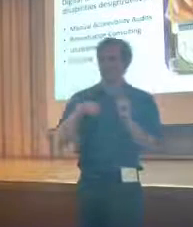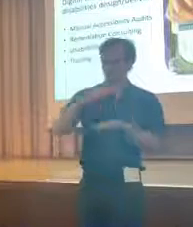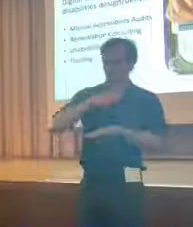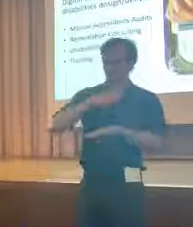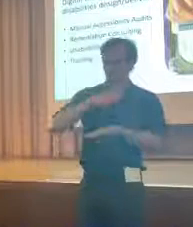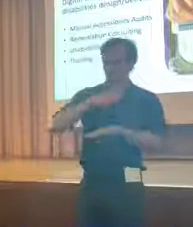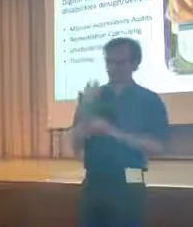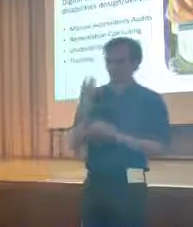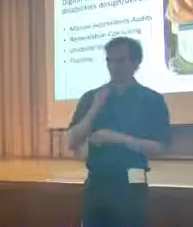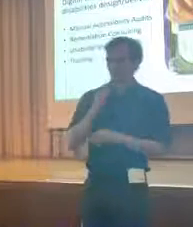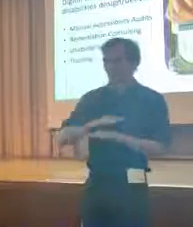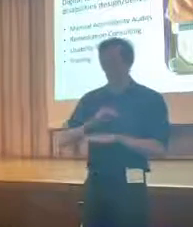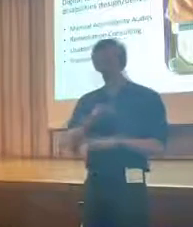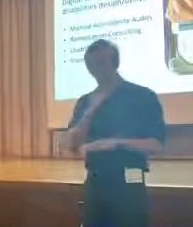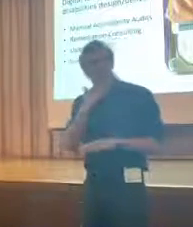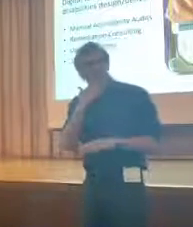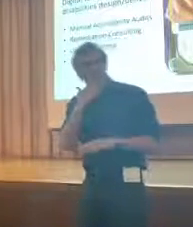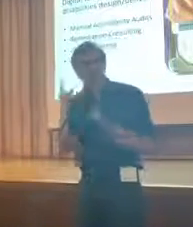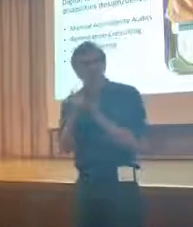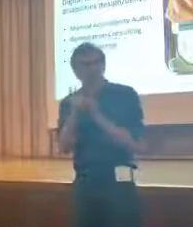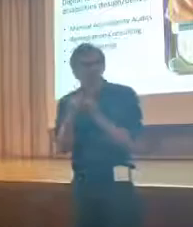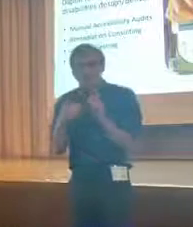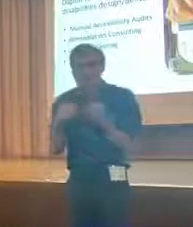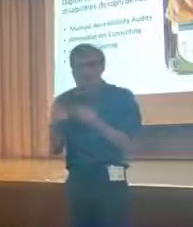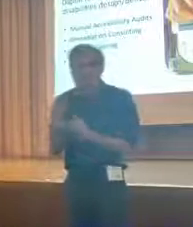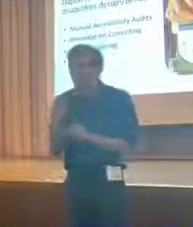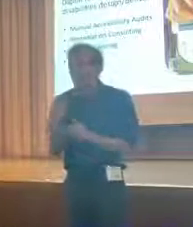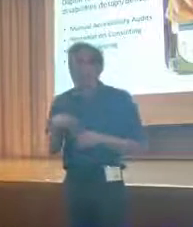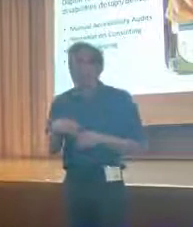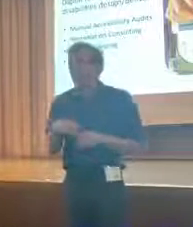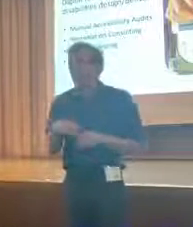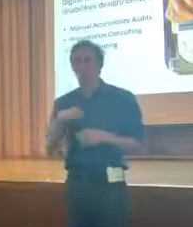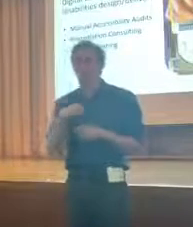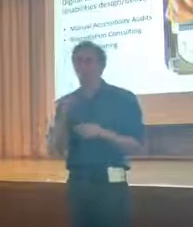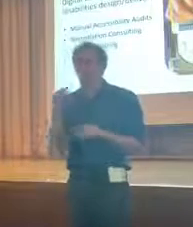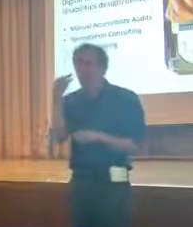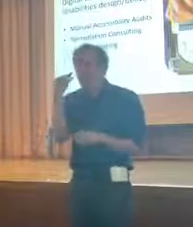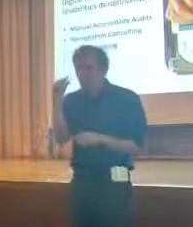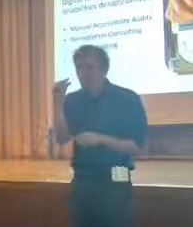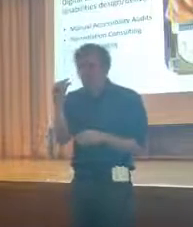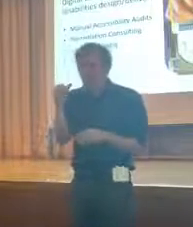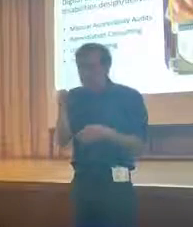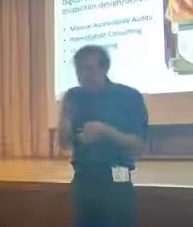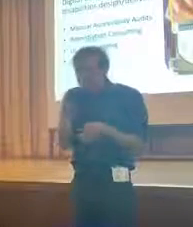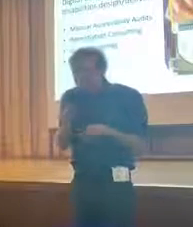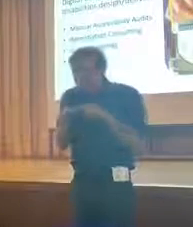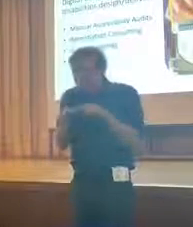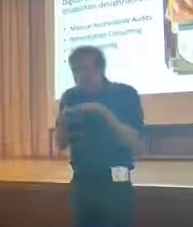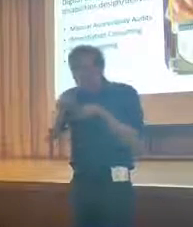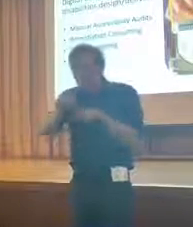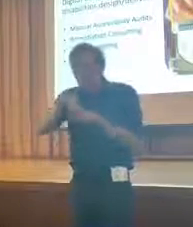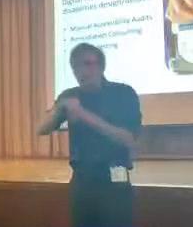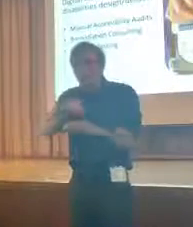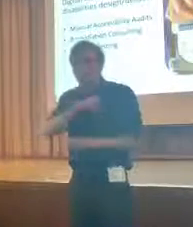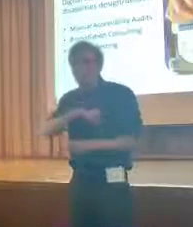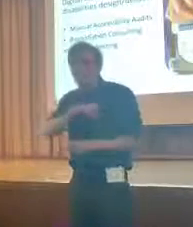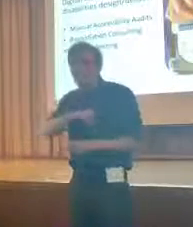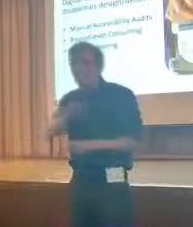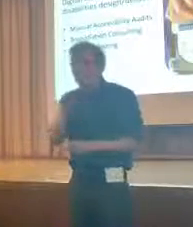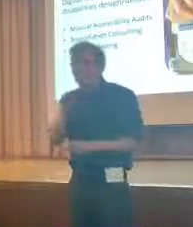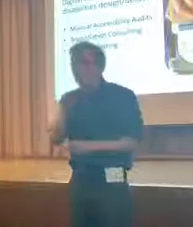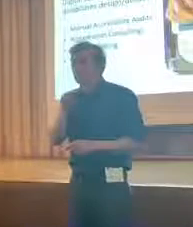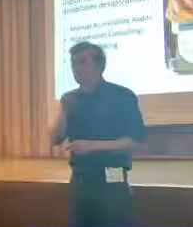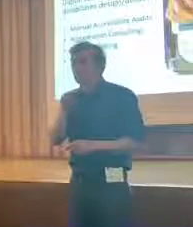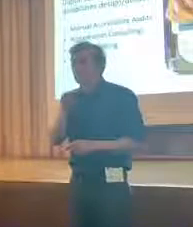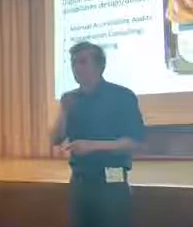Minneapolis, Minnesota, and where we came from was from my past. 8 years